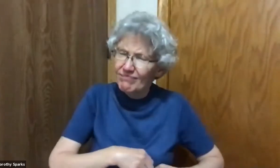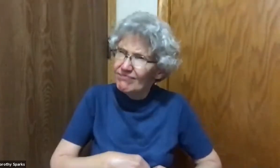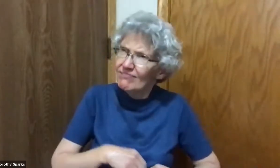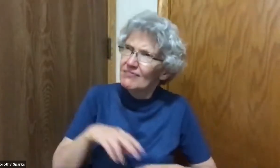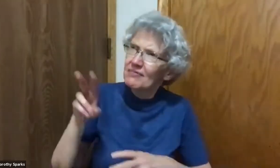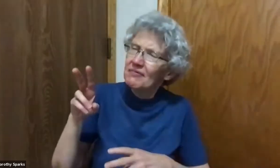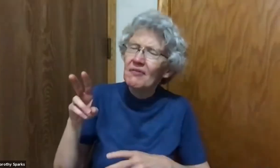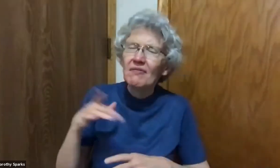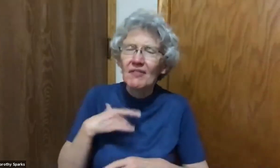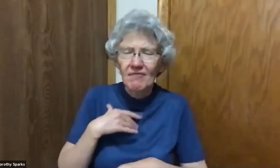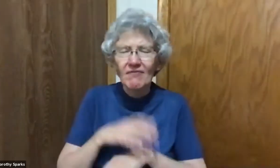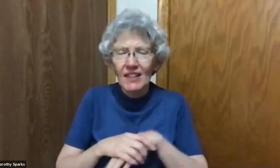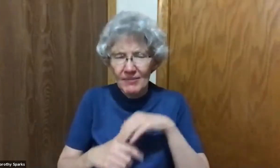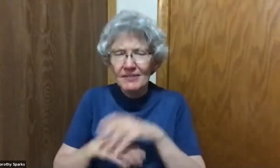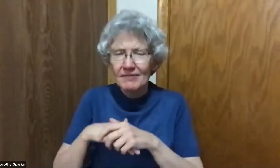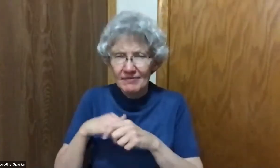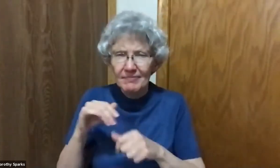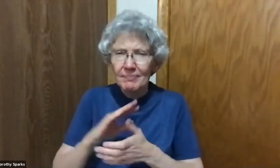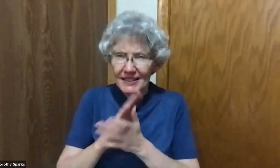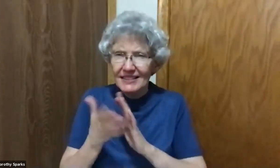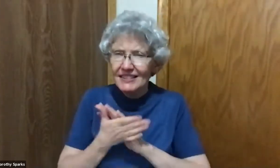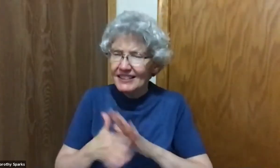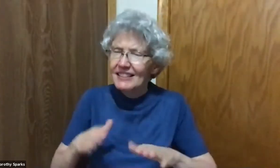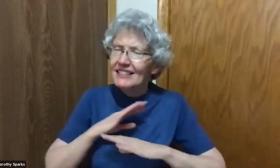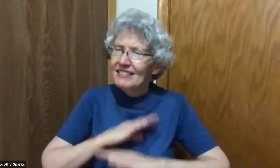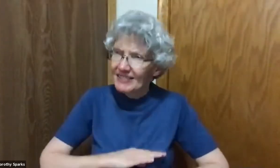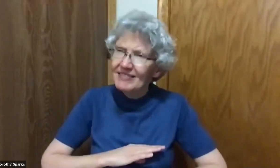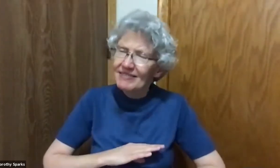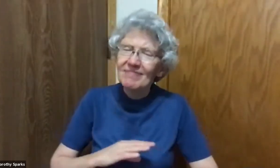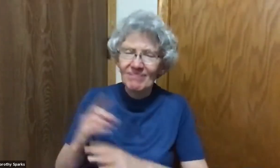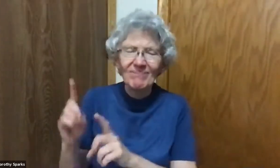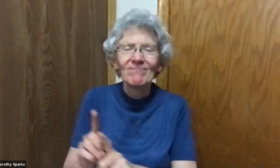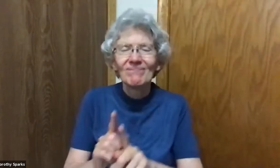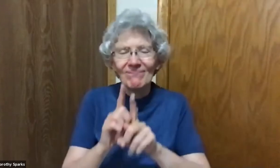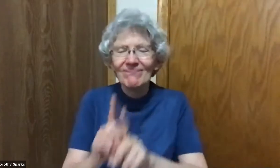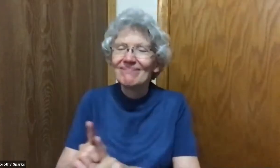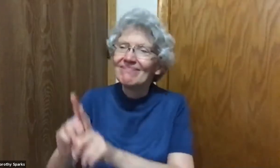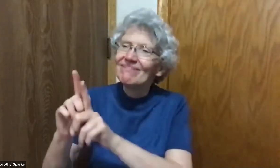be with me. Your rod and your staff will comfort me.